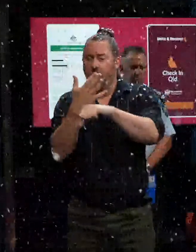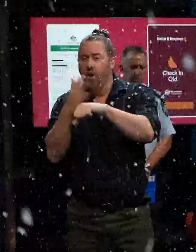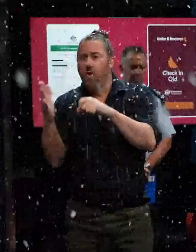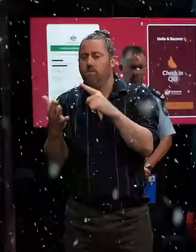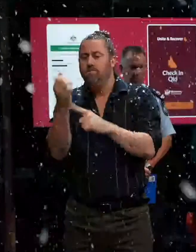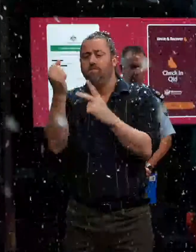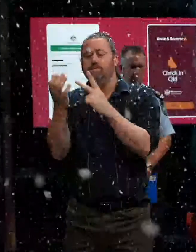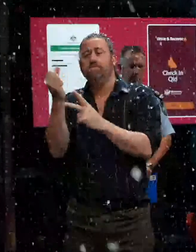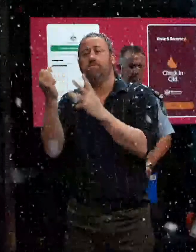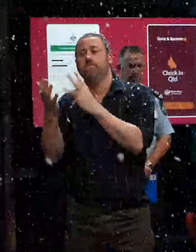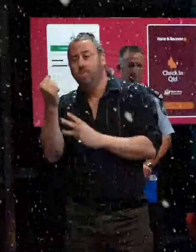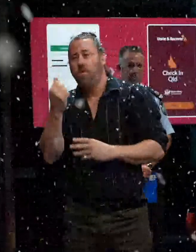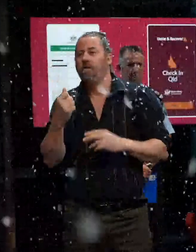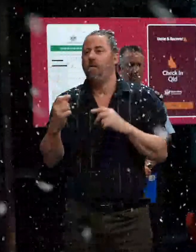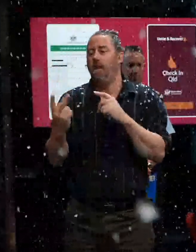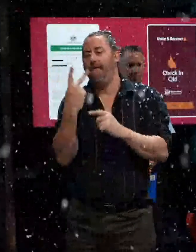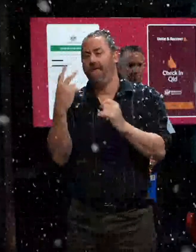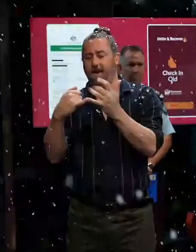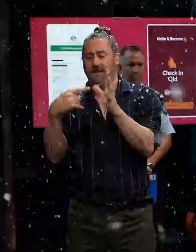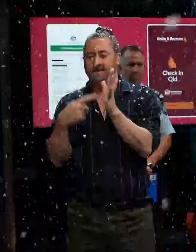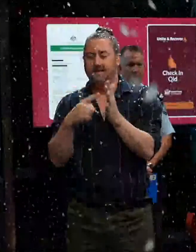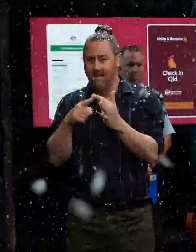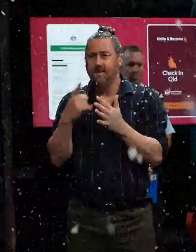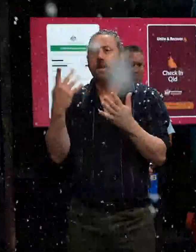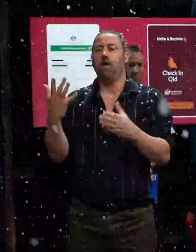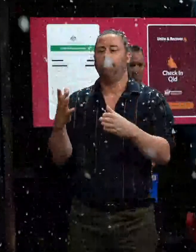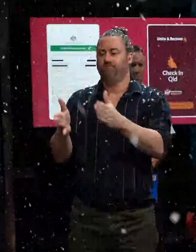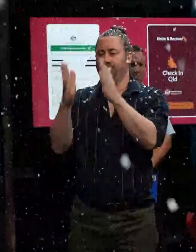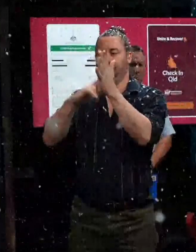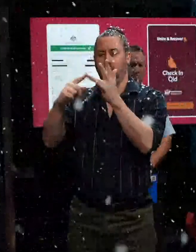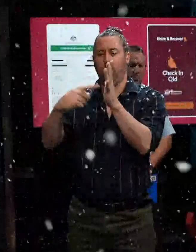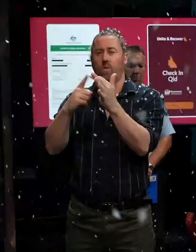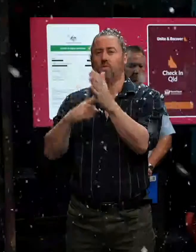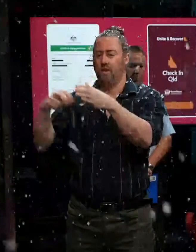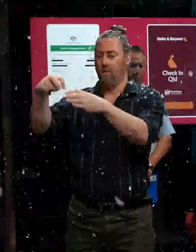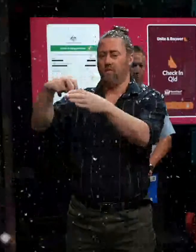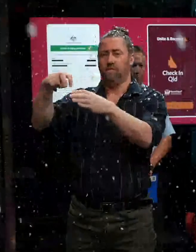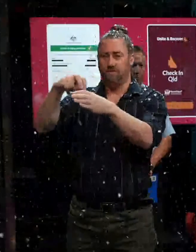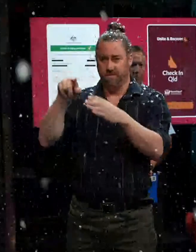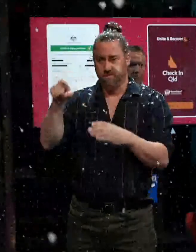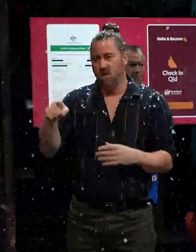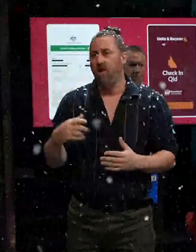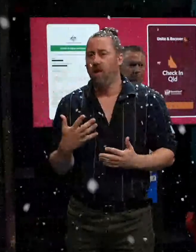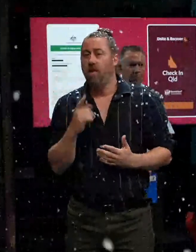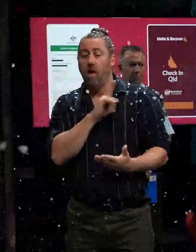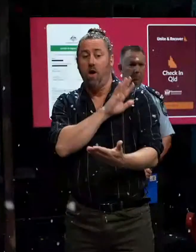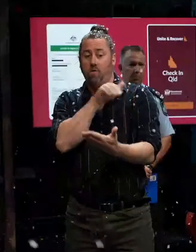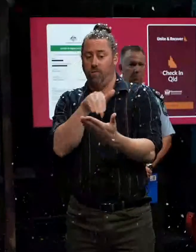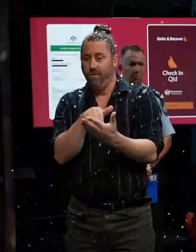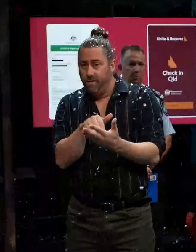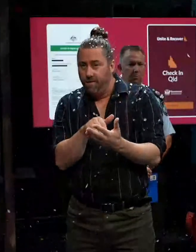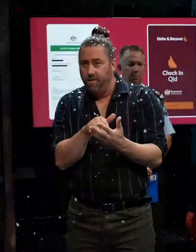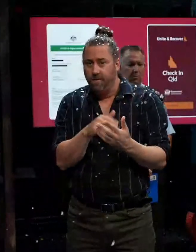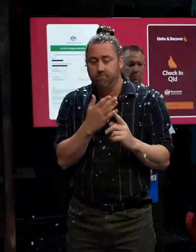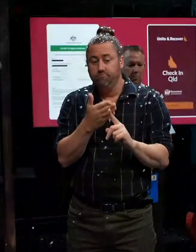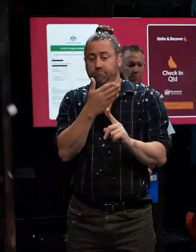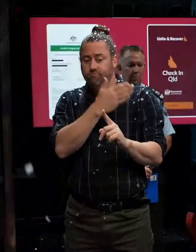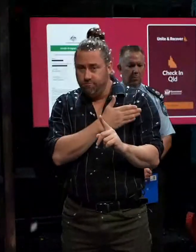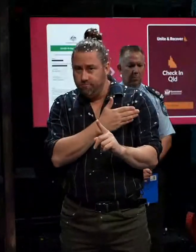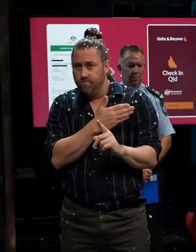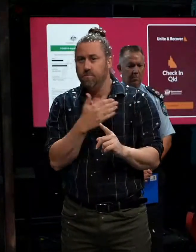interstate arrivals that are in hotel quarantine, and they've arrived on day 1. So there are some venues of concern that we